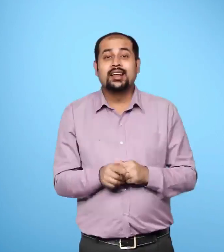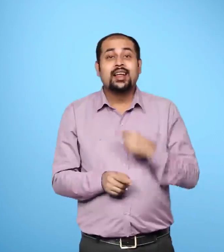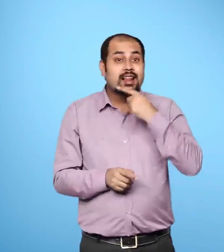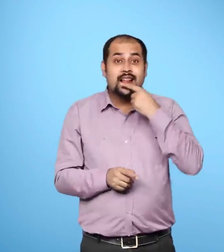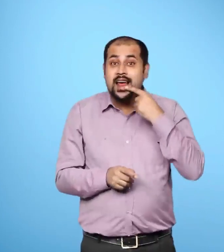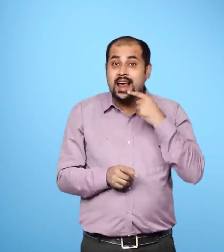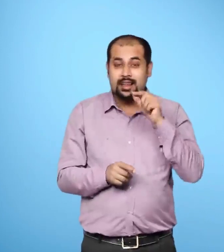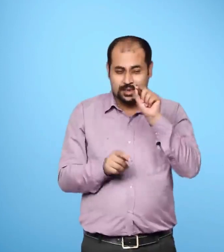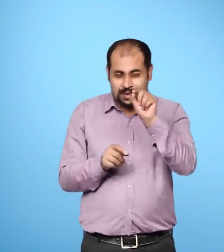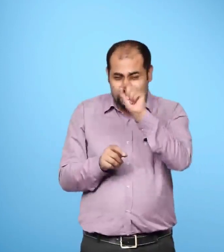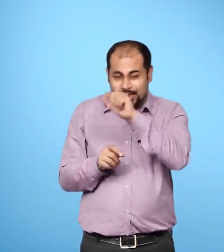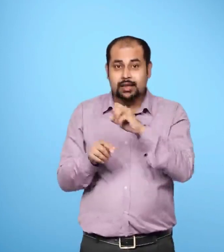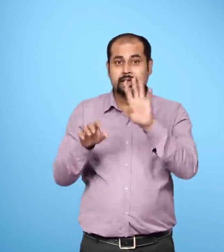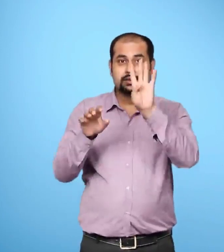4 red dots,